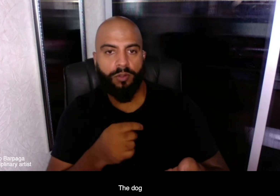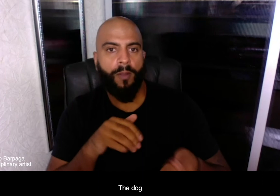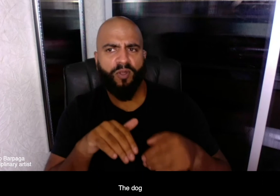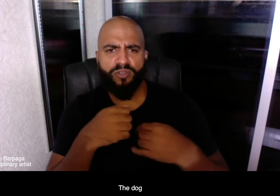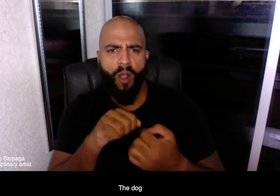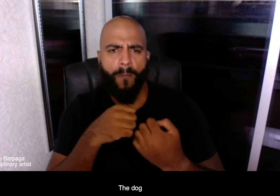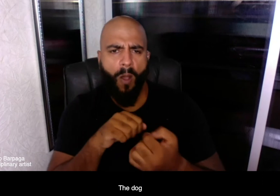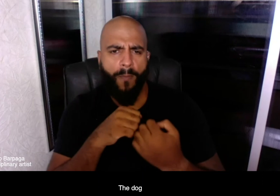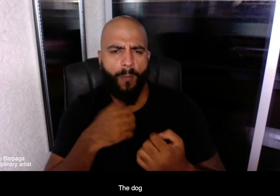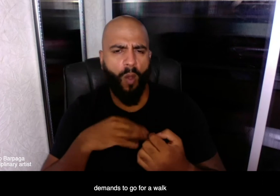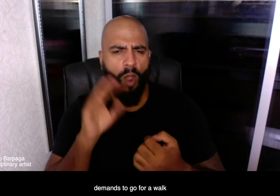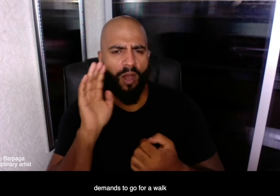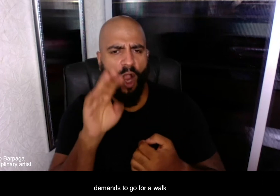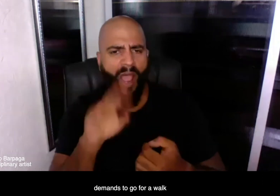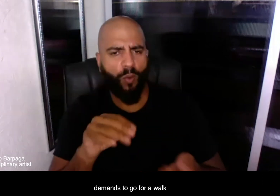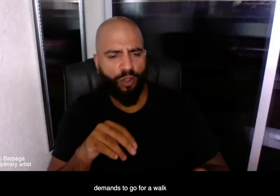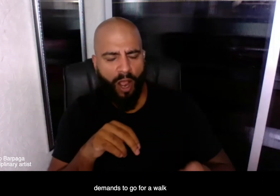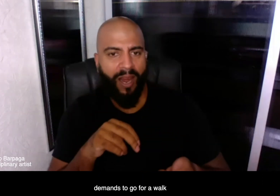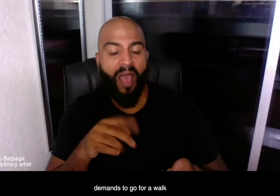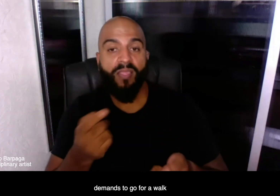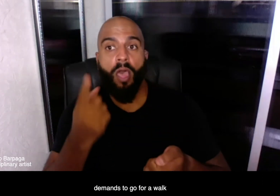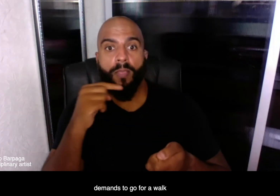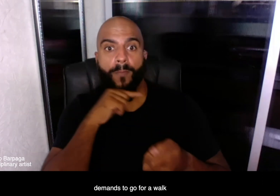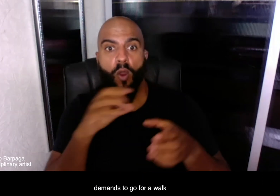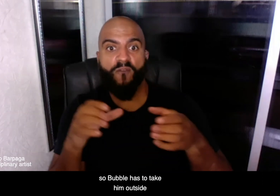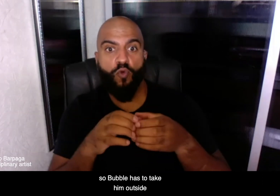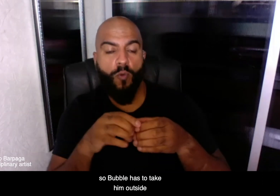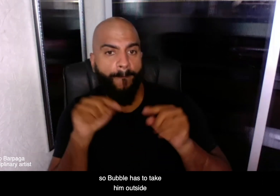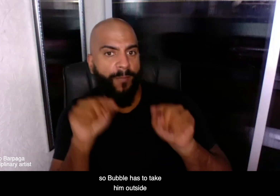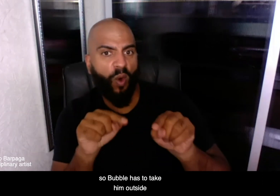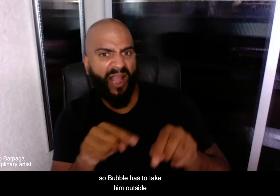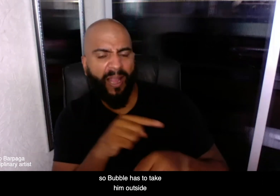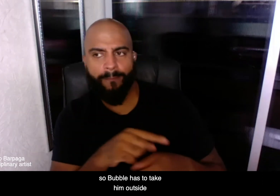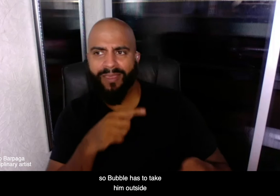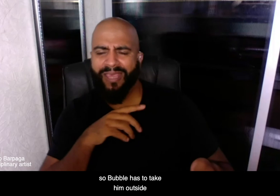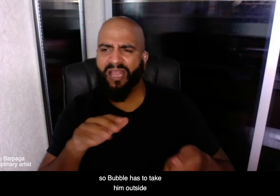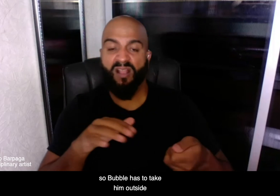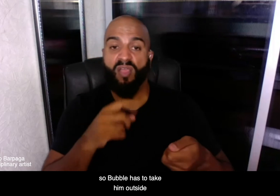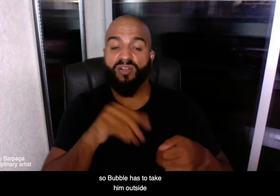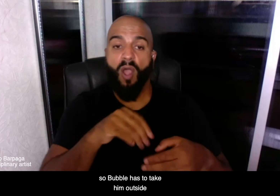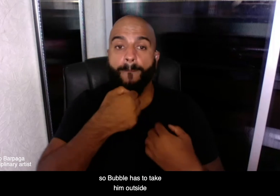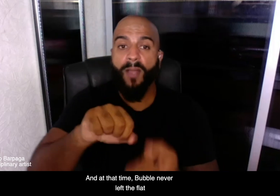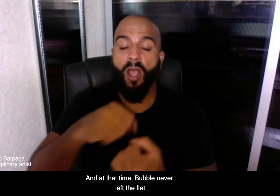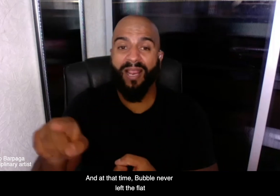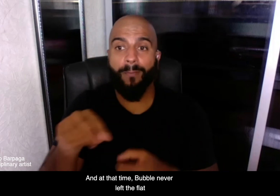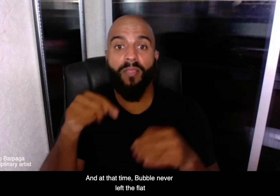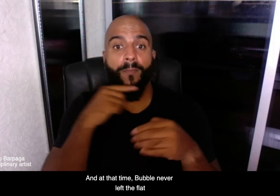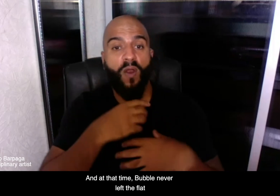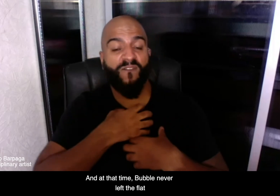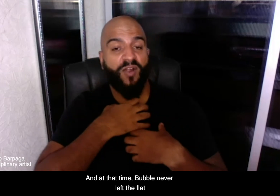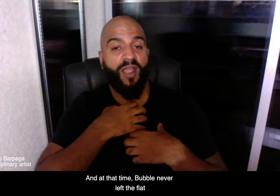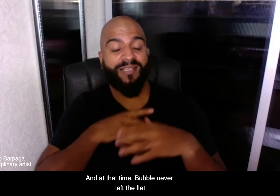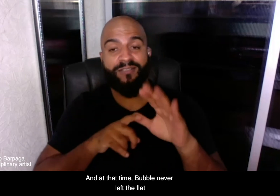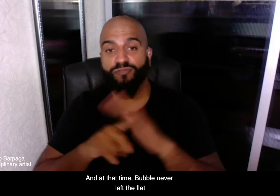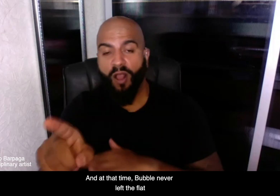The dog demands to go out for a walk, so Bubble has to take him outside. And at that time, Bubble never